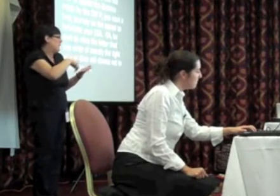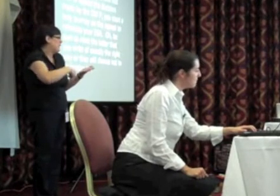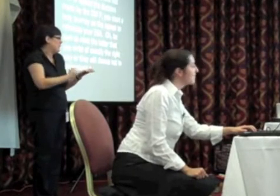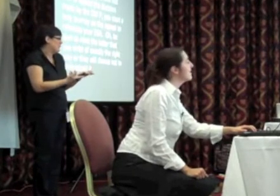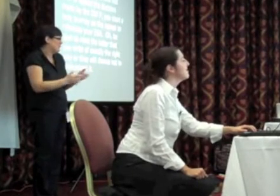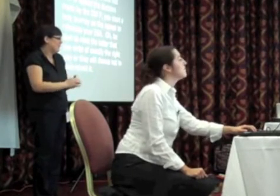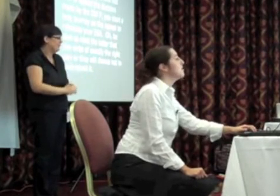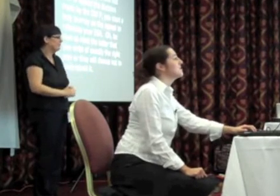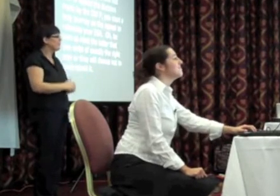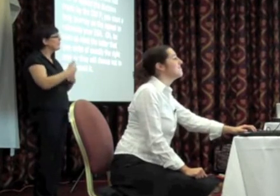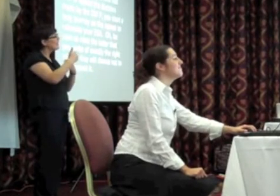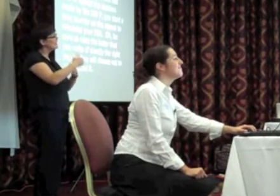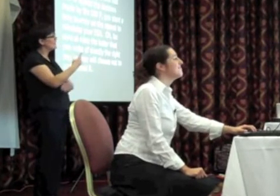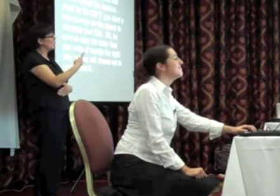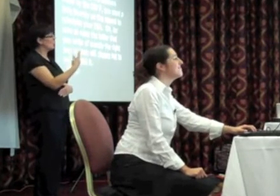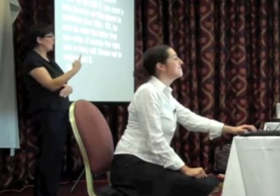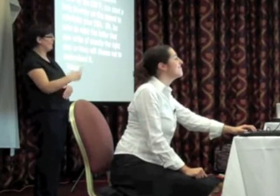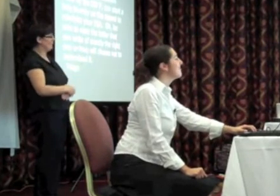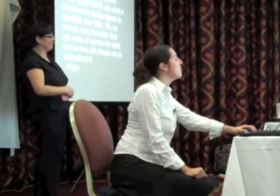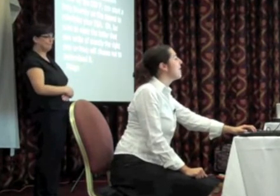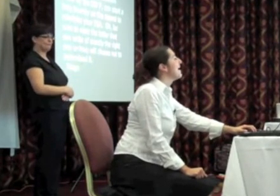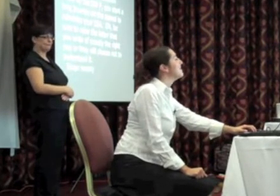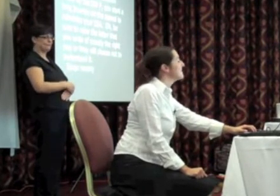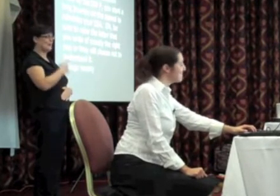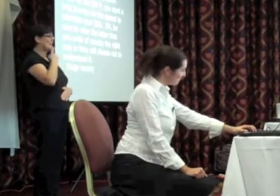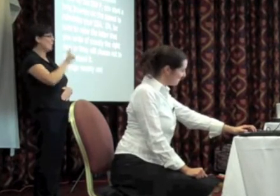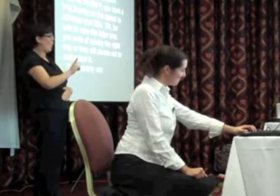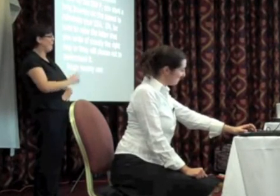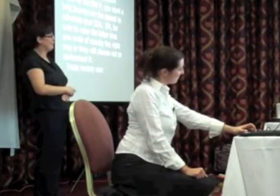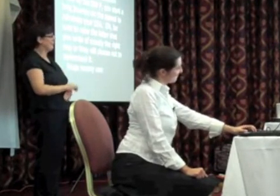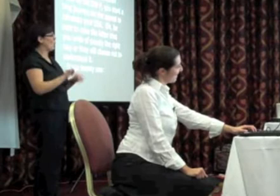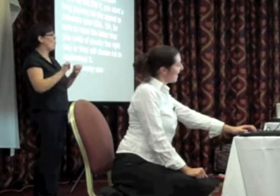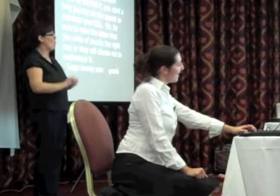Stage 21. Guess what? Wait.